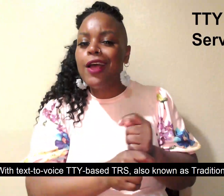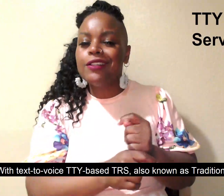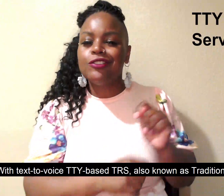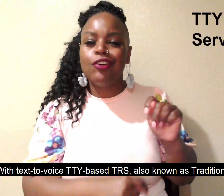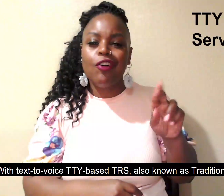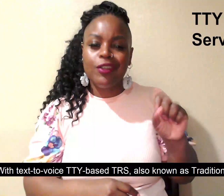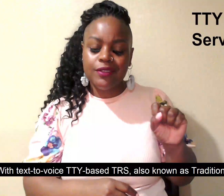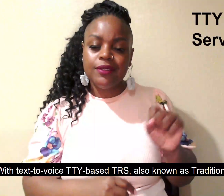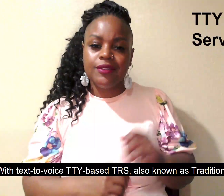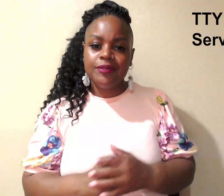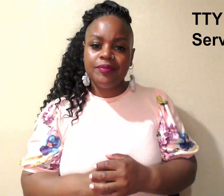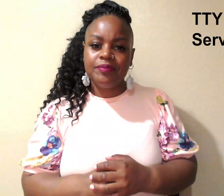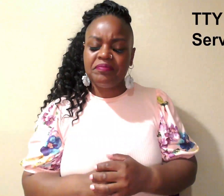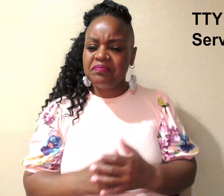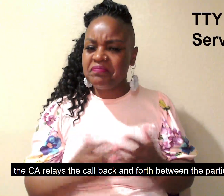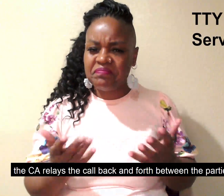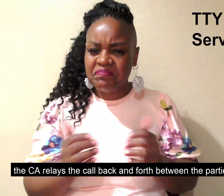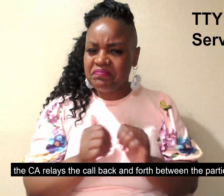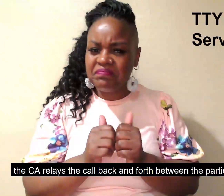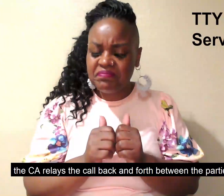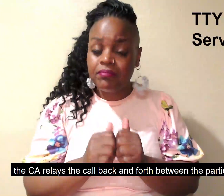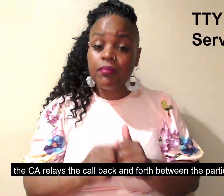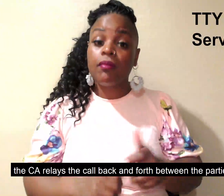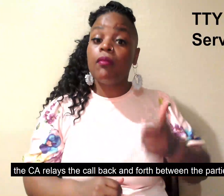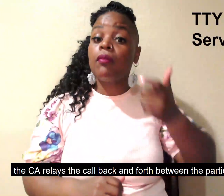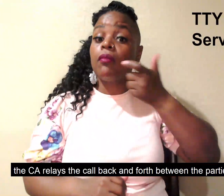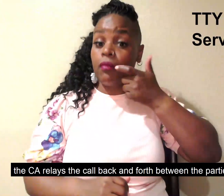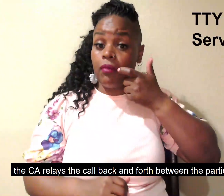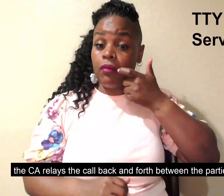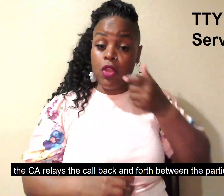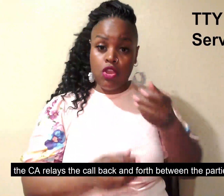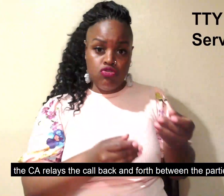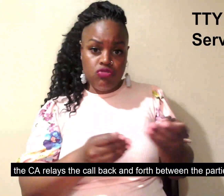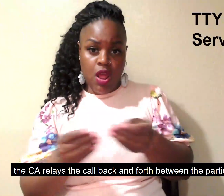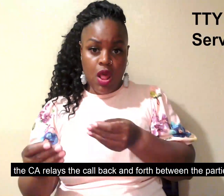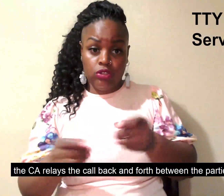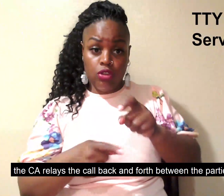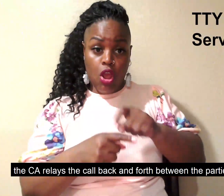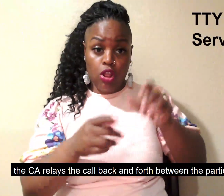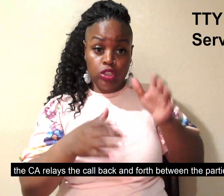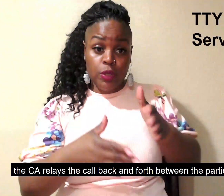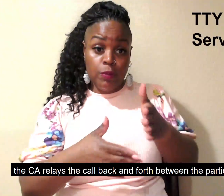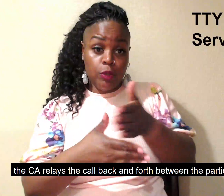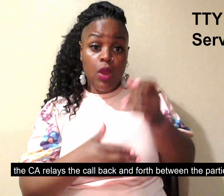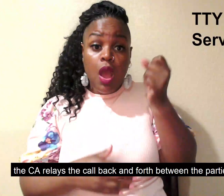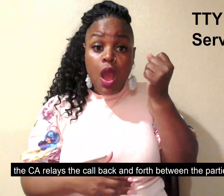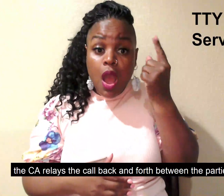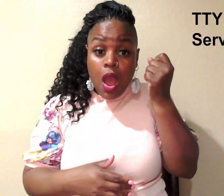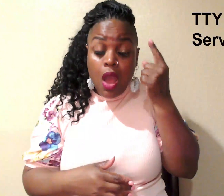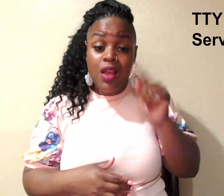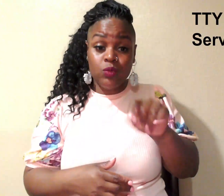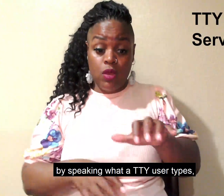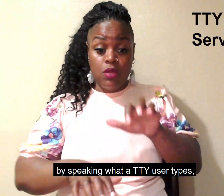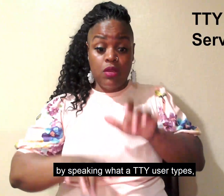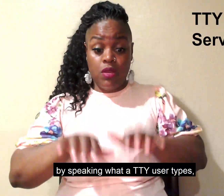traditional TRS, the CA relays the call back and forth between the parties by speaking